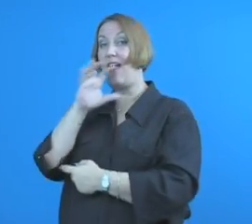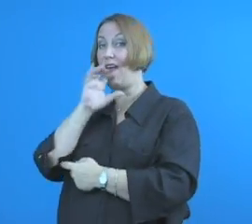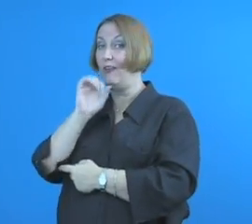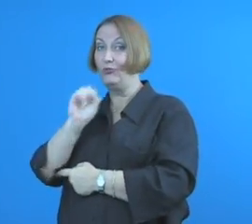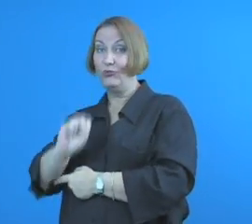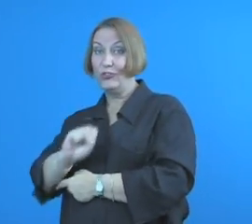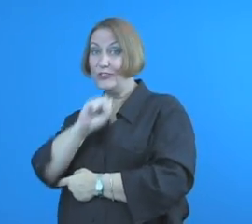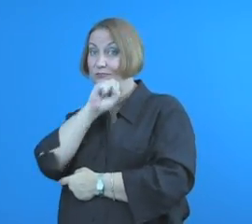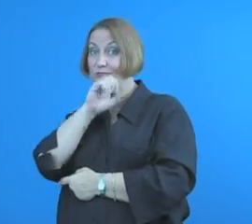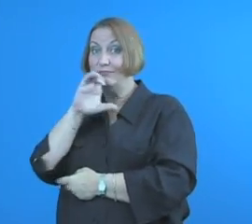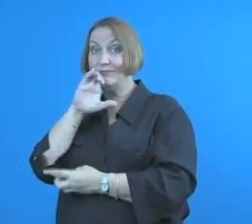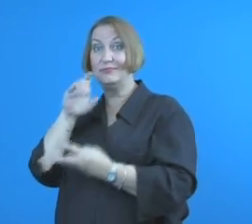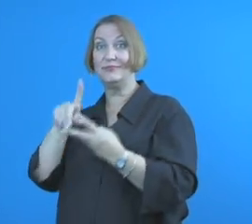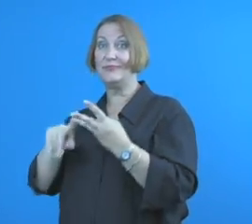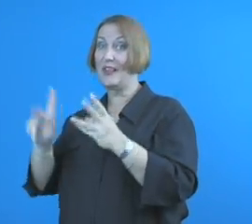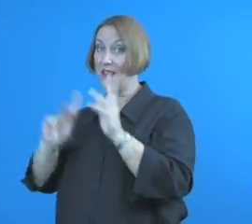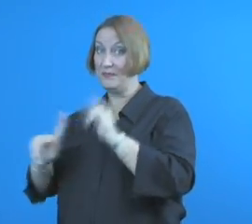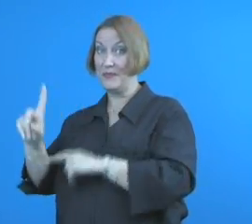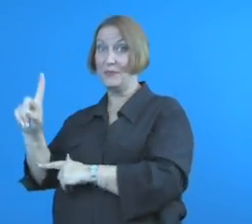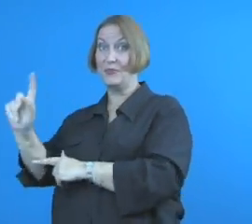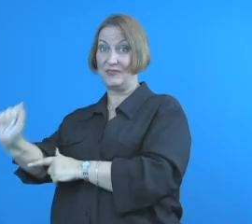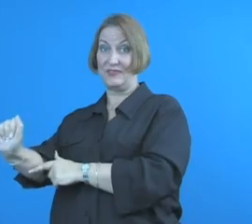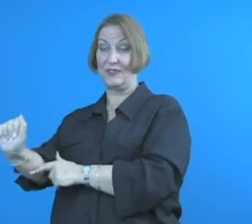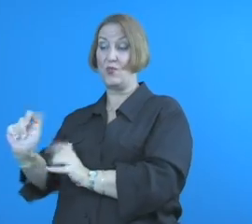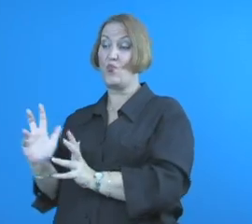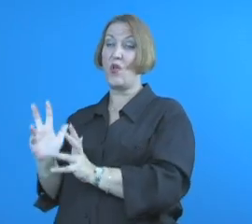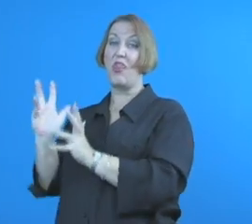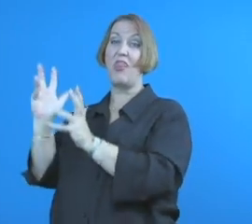were left behind when Hurricane Katrina struck the Gulf Coast.